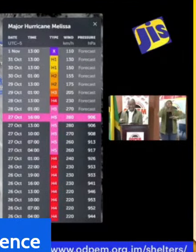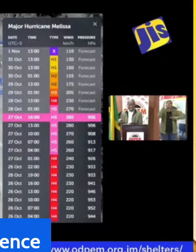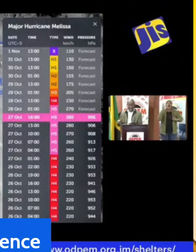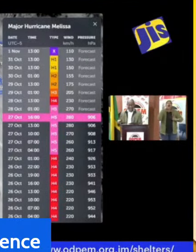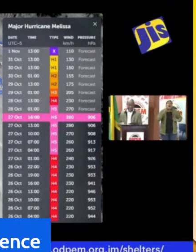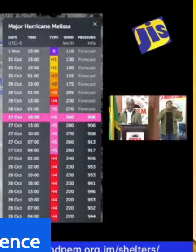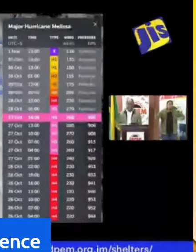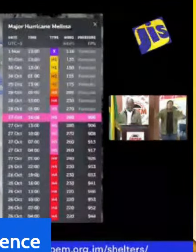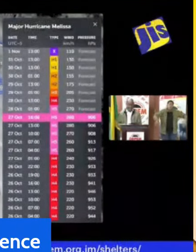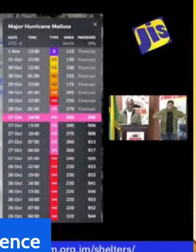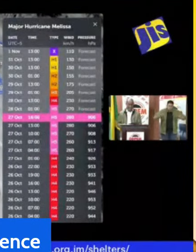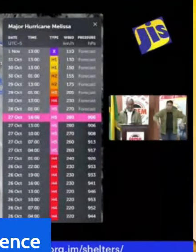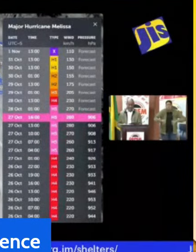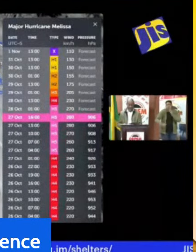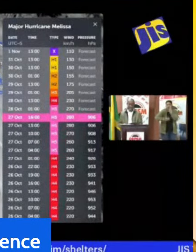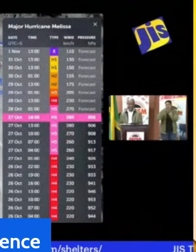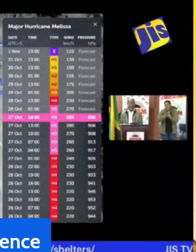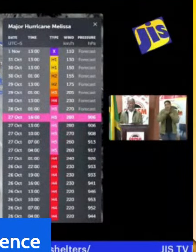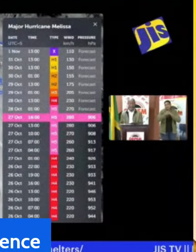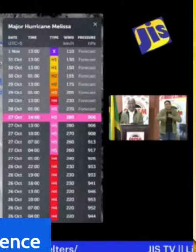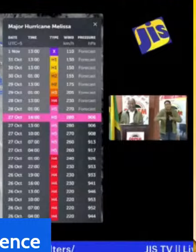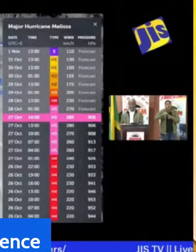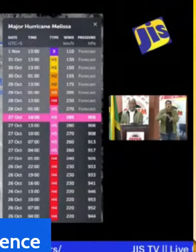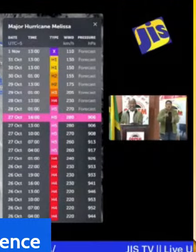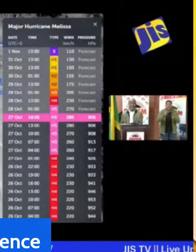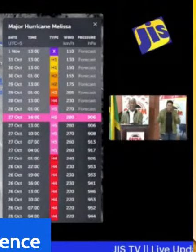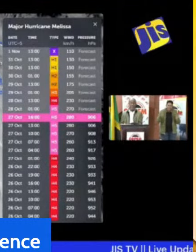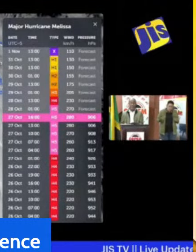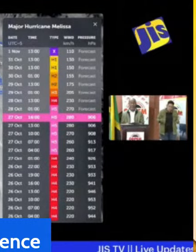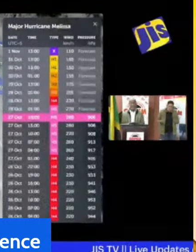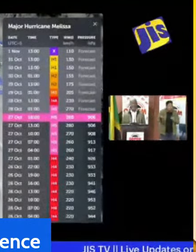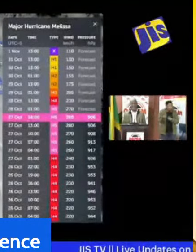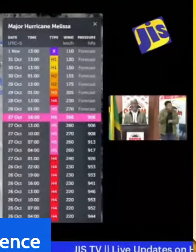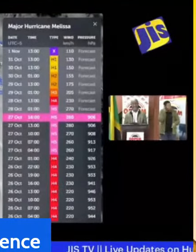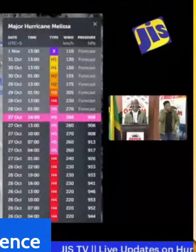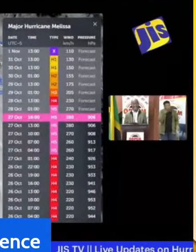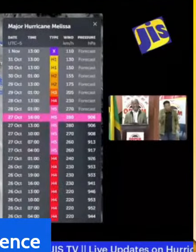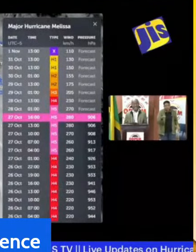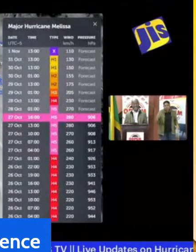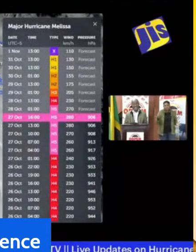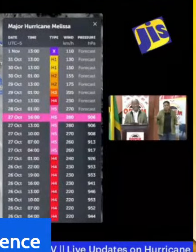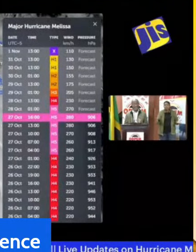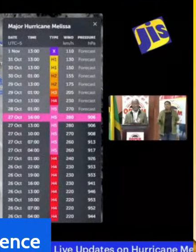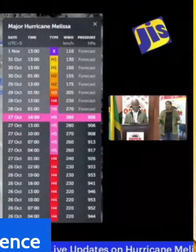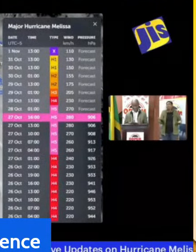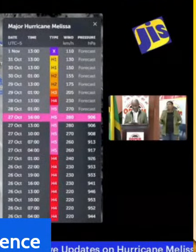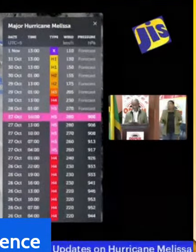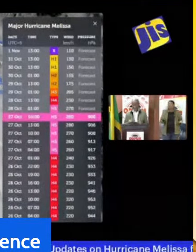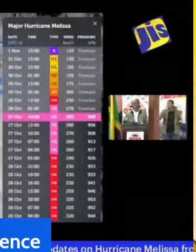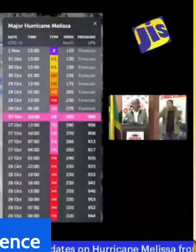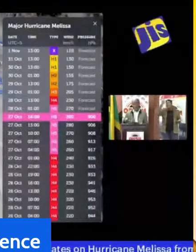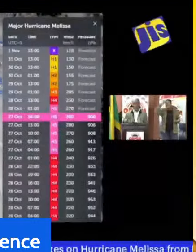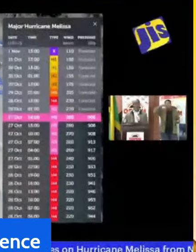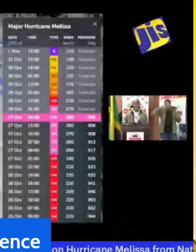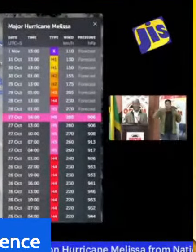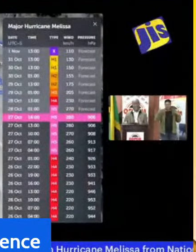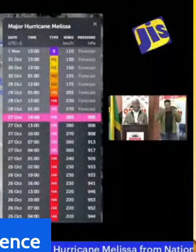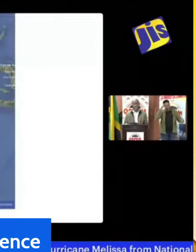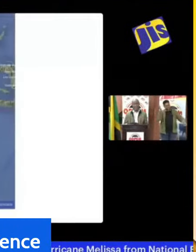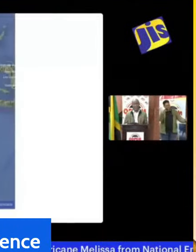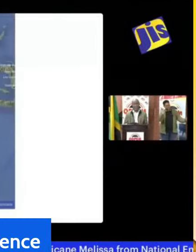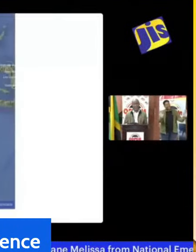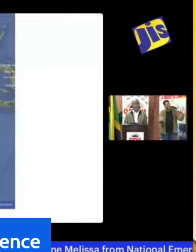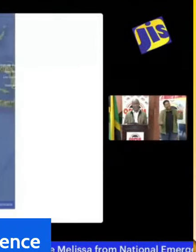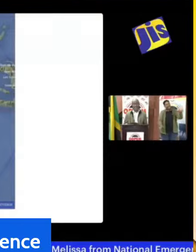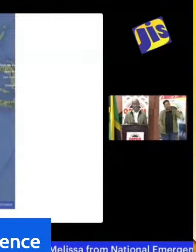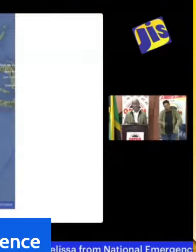experience significant impacts of this hurricane. It will be a serious event because this is